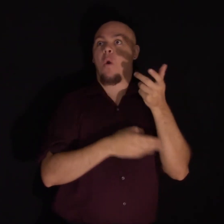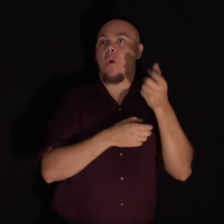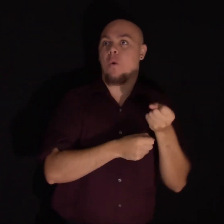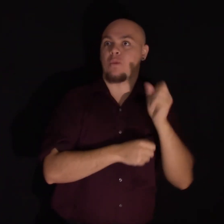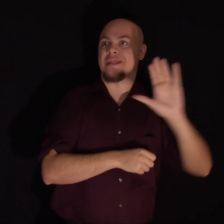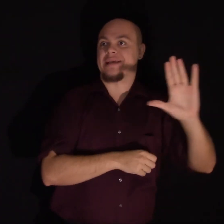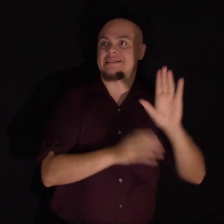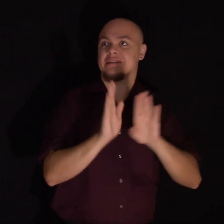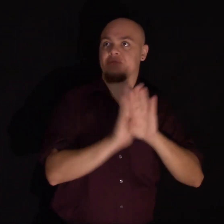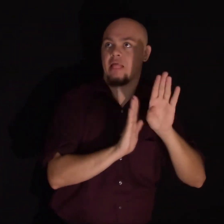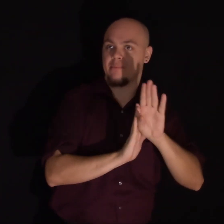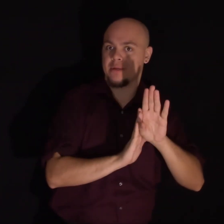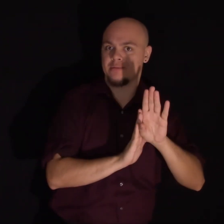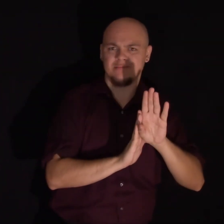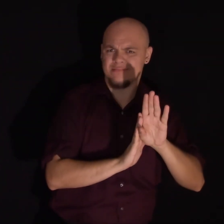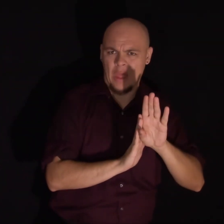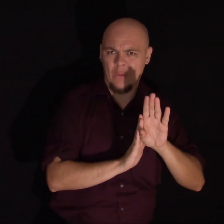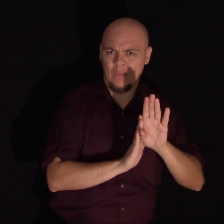development, right?